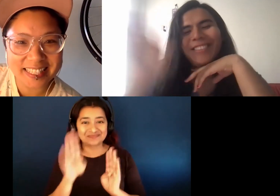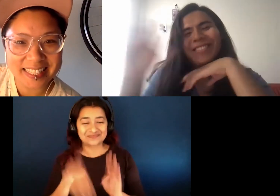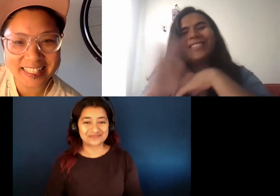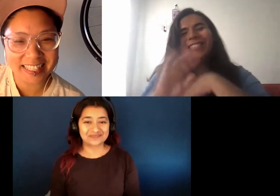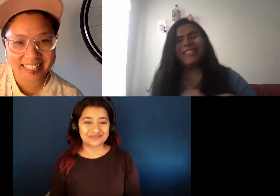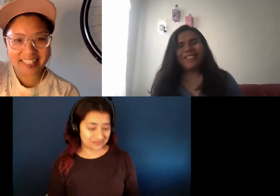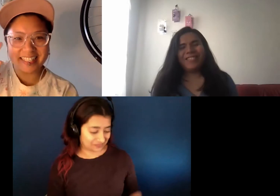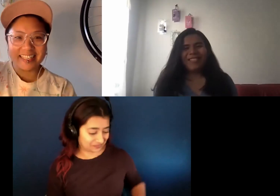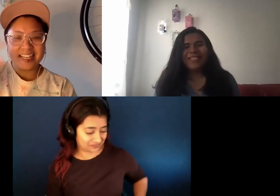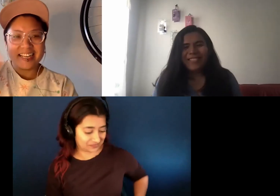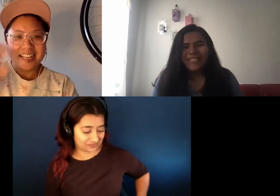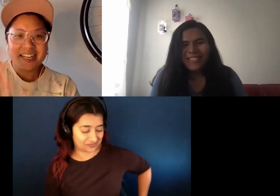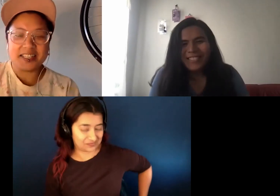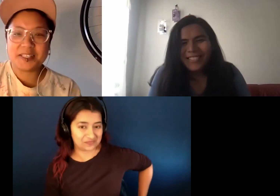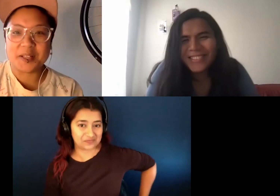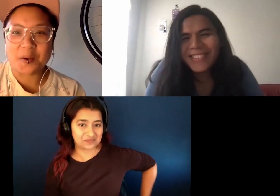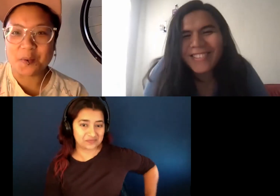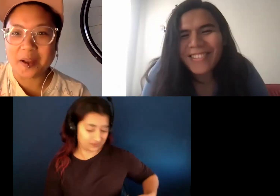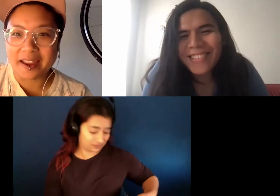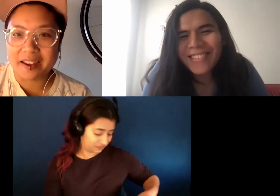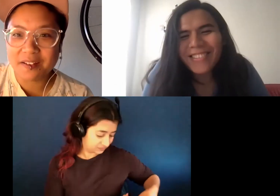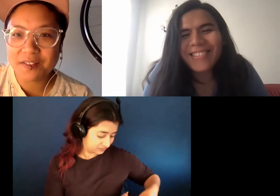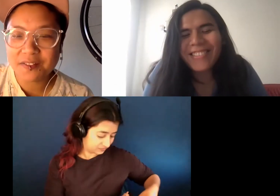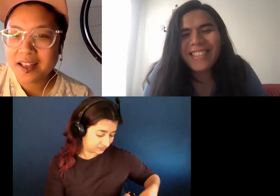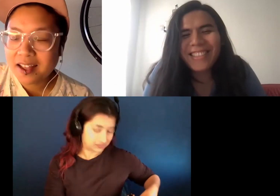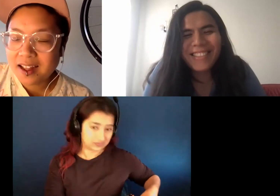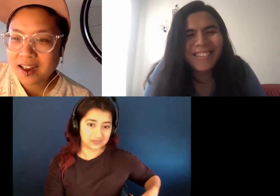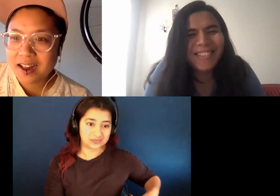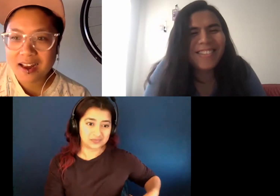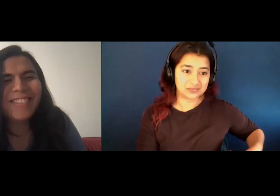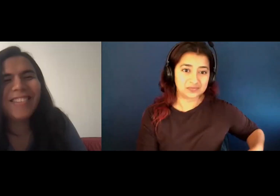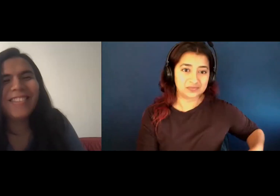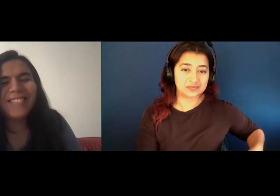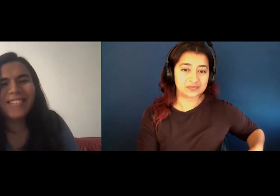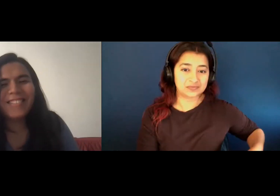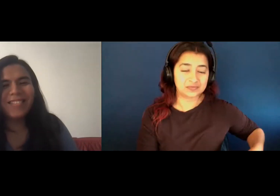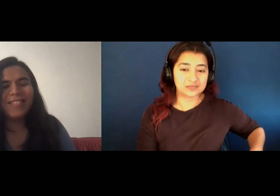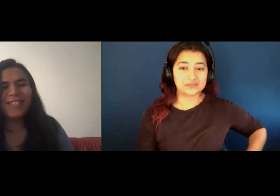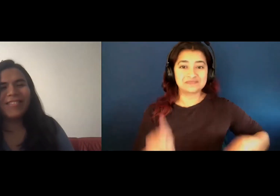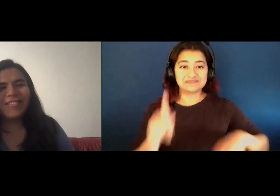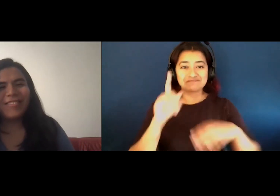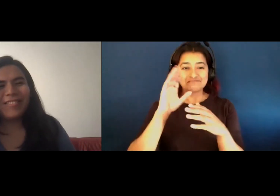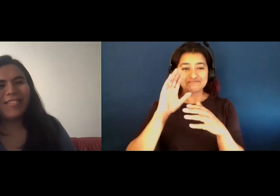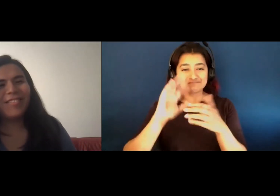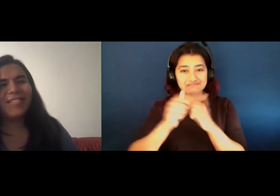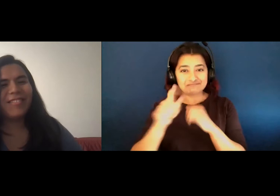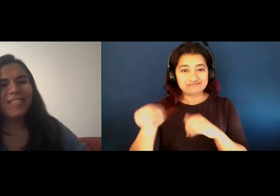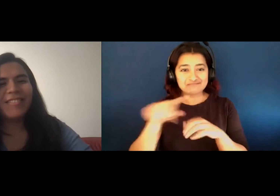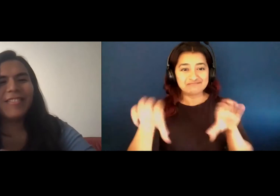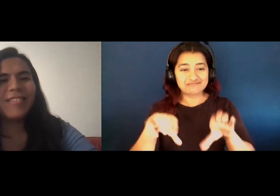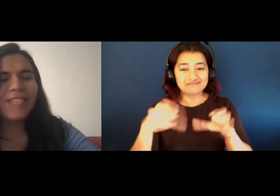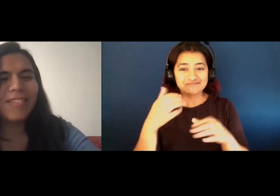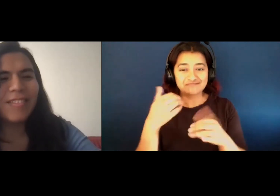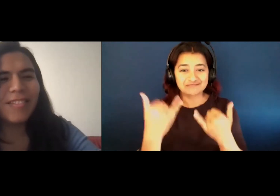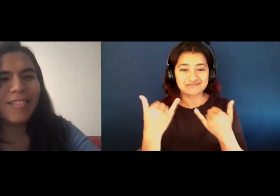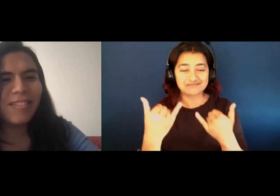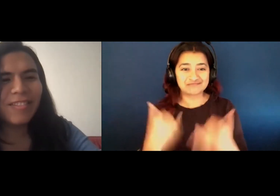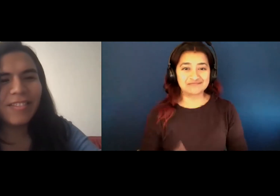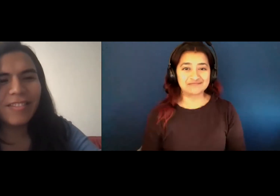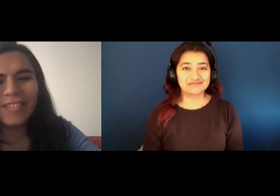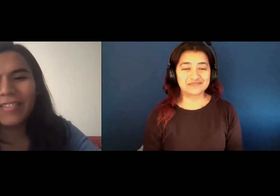everyone. A slow wave. How is everybody doing today in